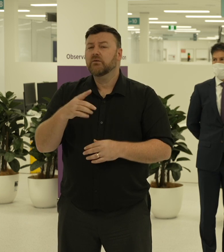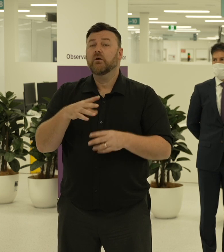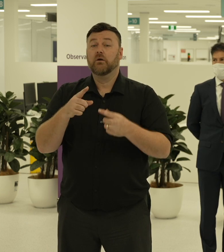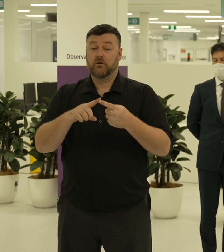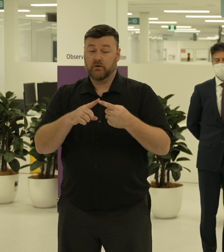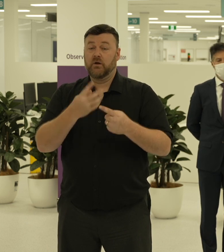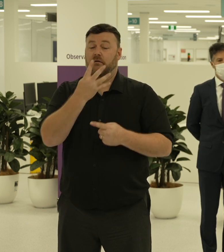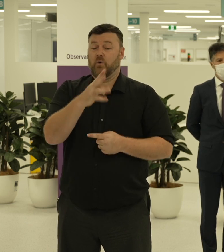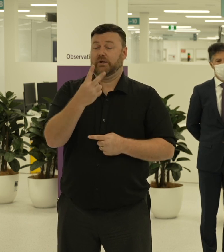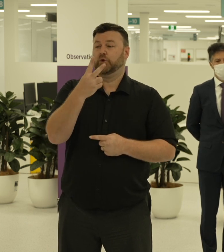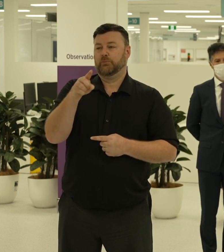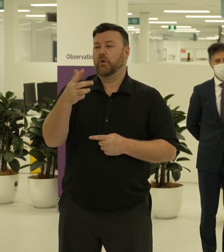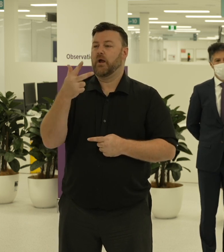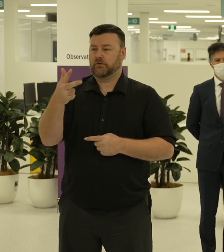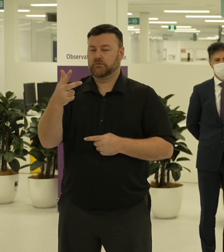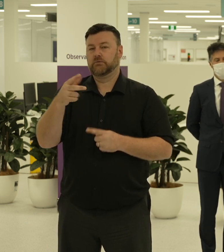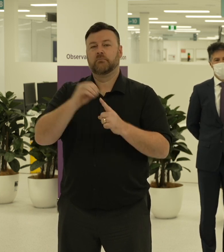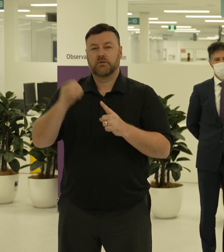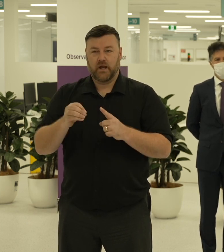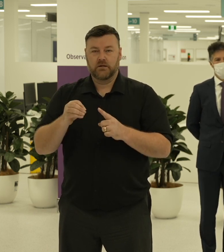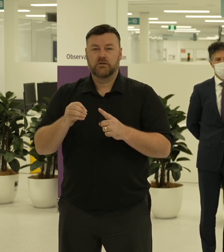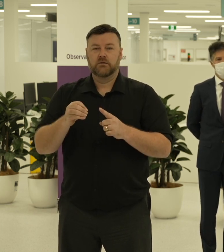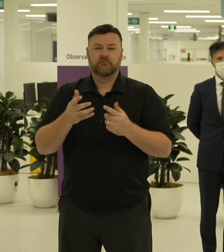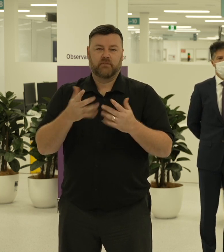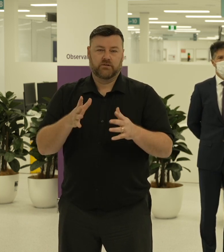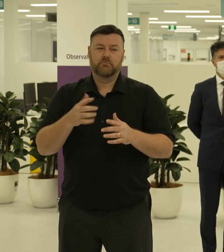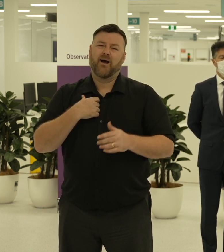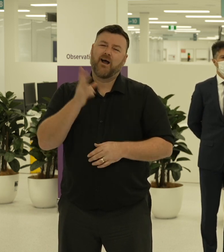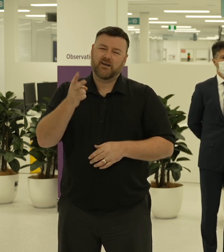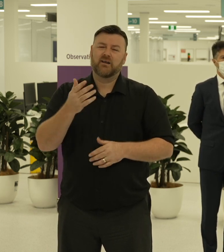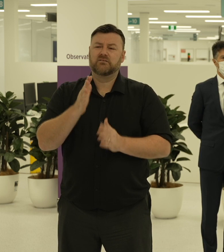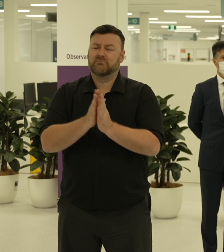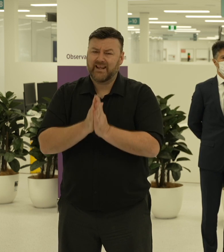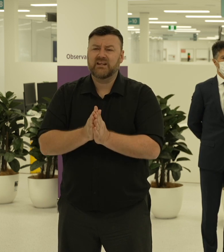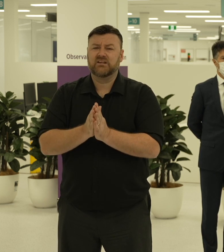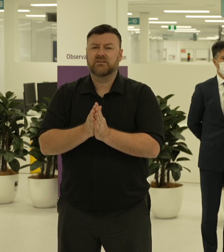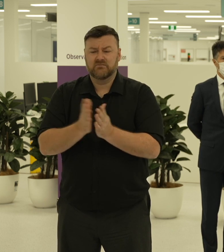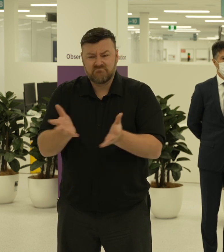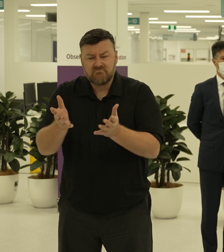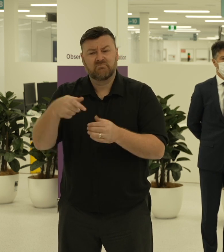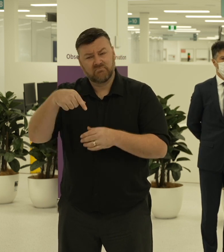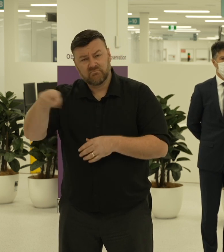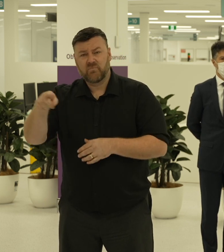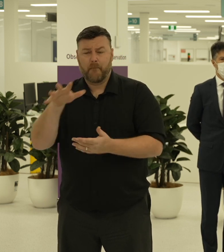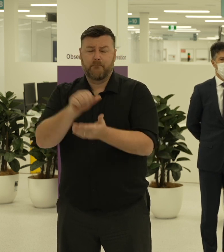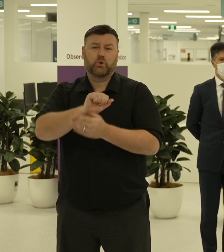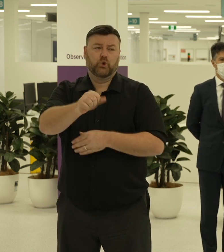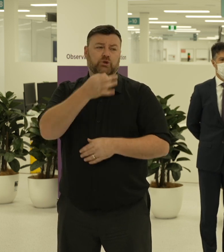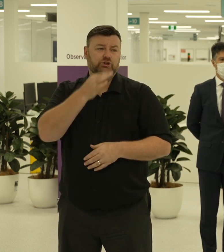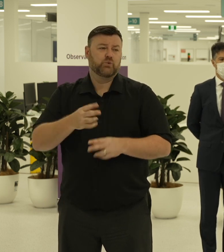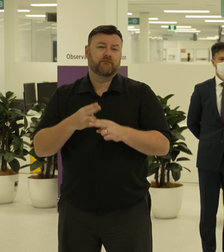42.8% of children have had their first dose. And again, could I urge parents to please book the children in